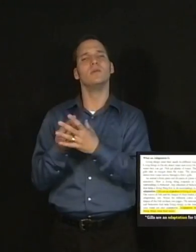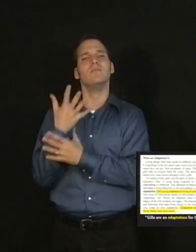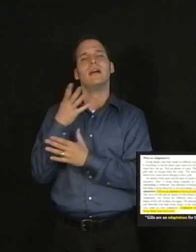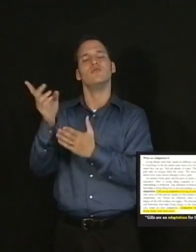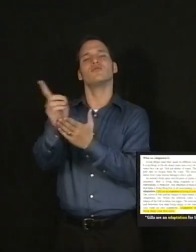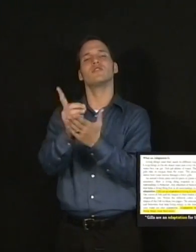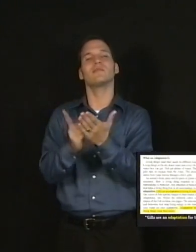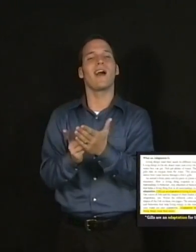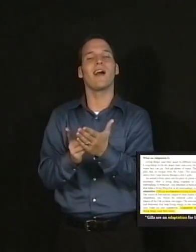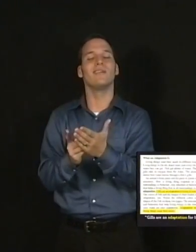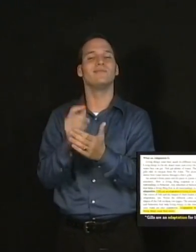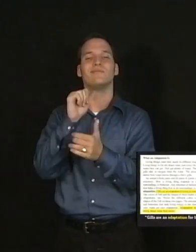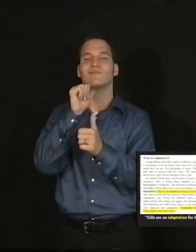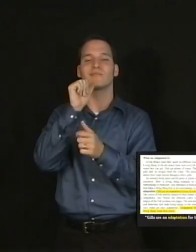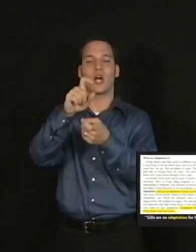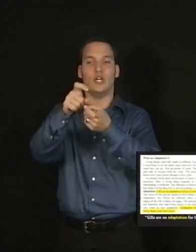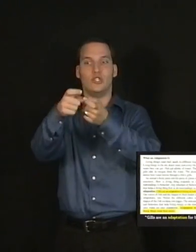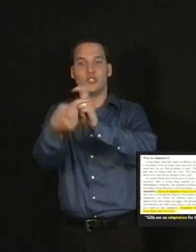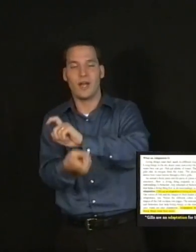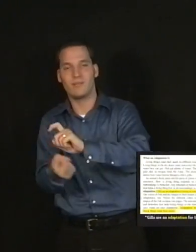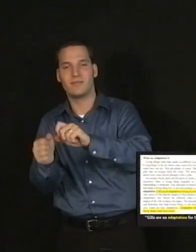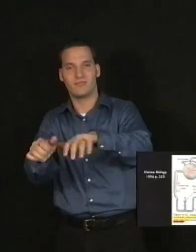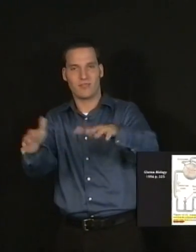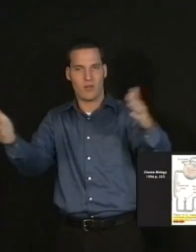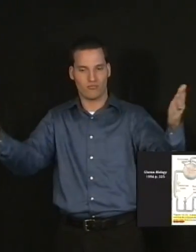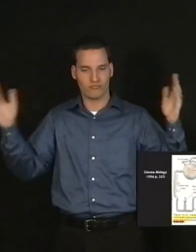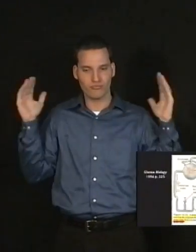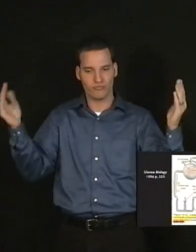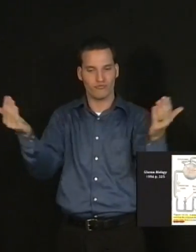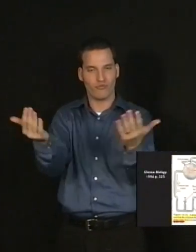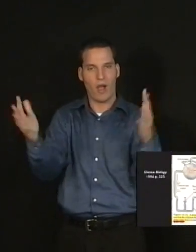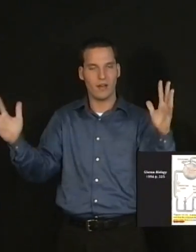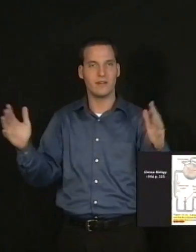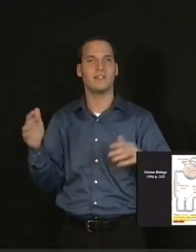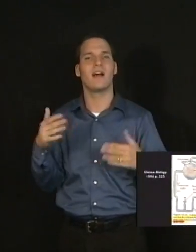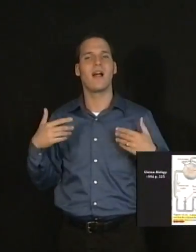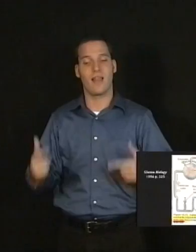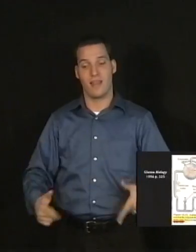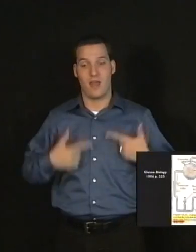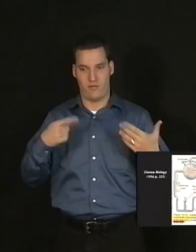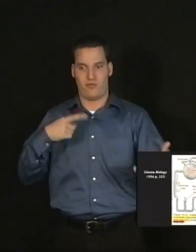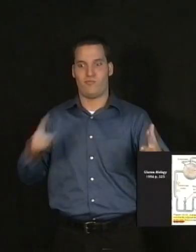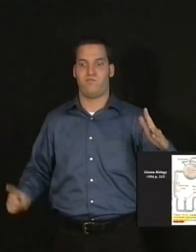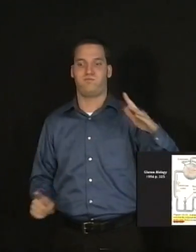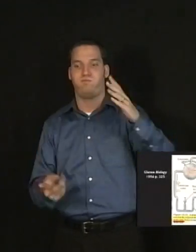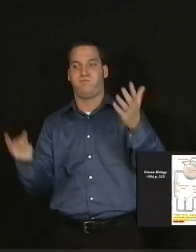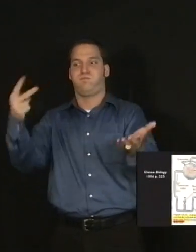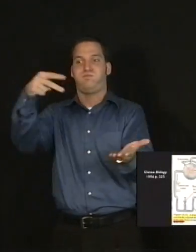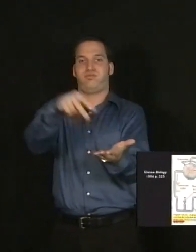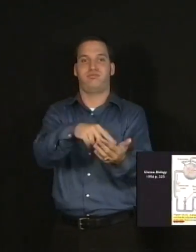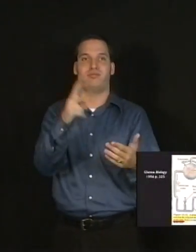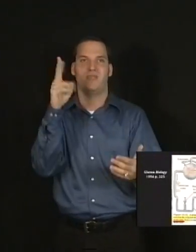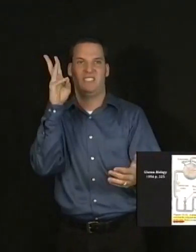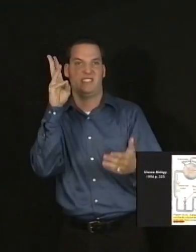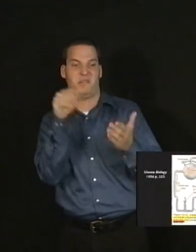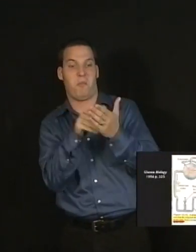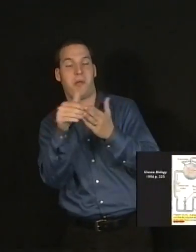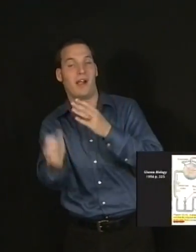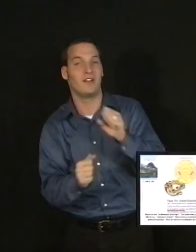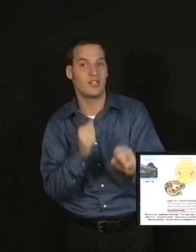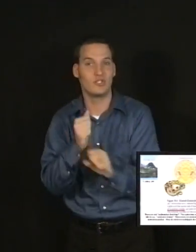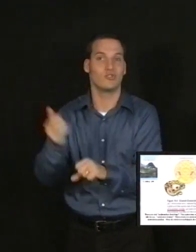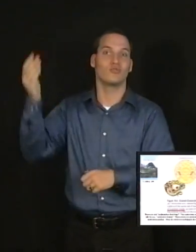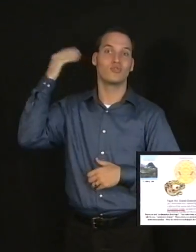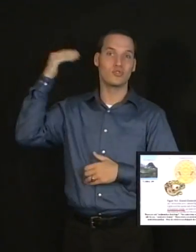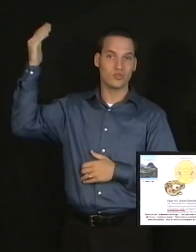Animals and plants are designed, not adapted to their environments. There are no simple living organisms. Life did not arise 3.5 billion years ago like the textbook says. The sun